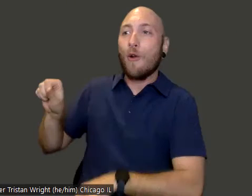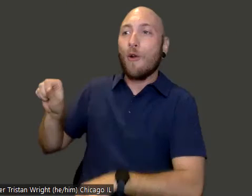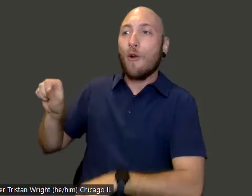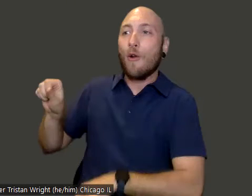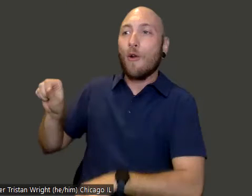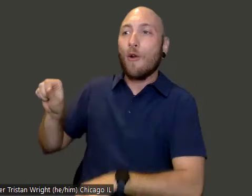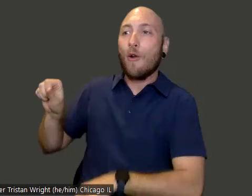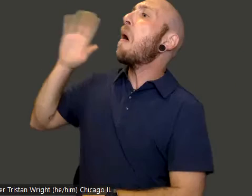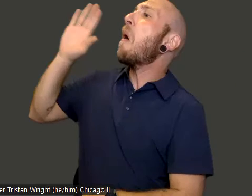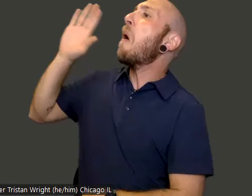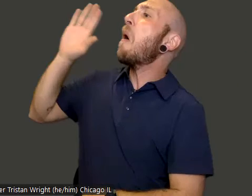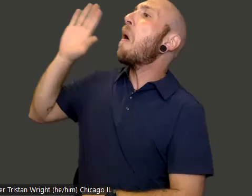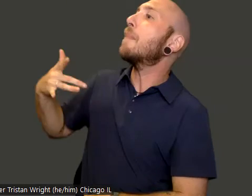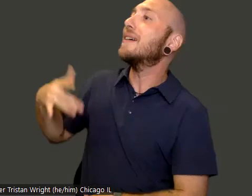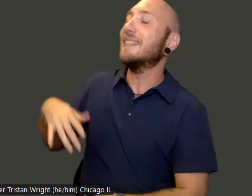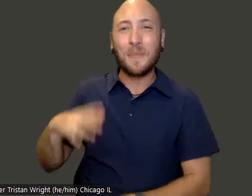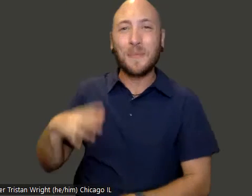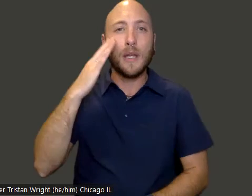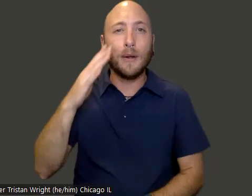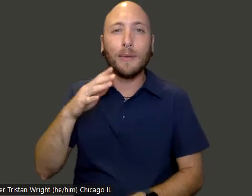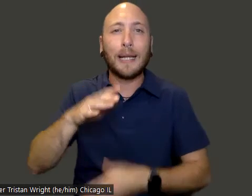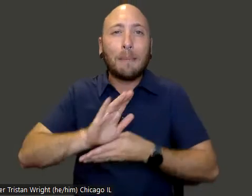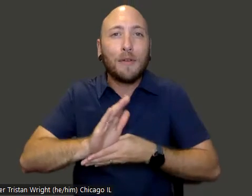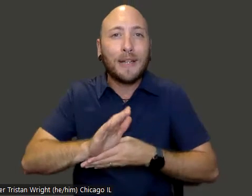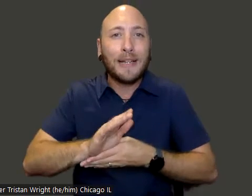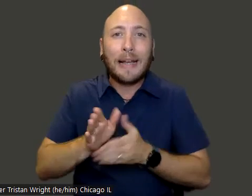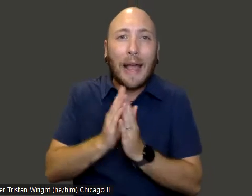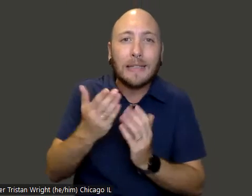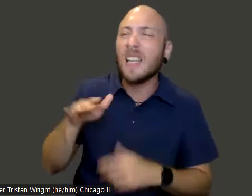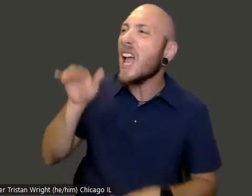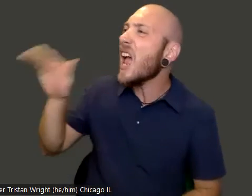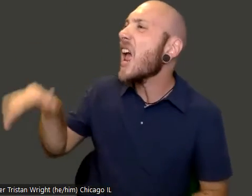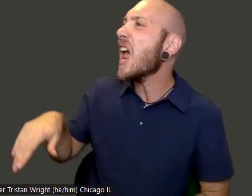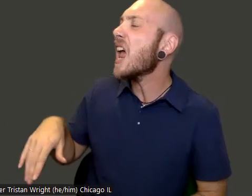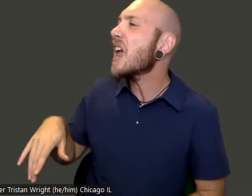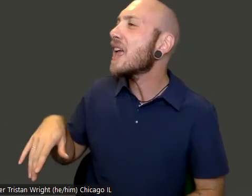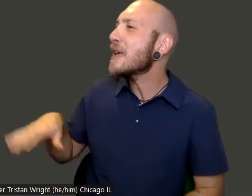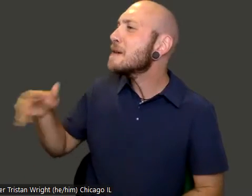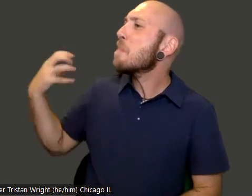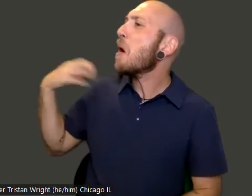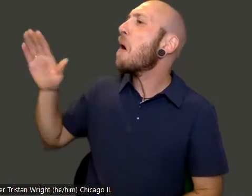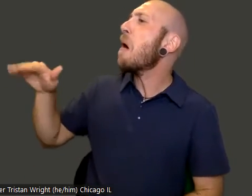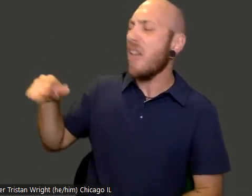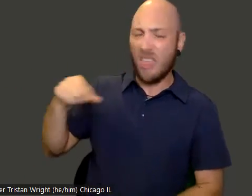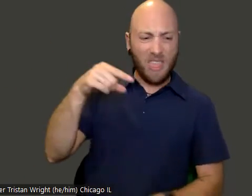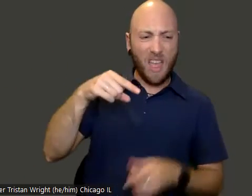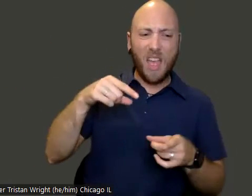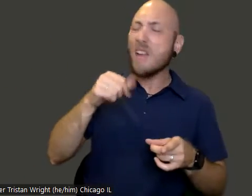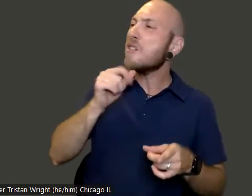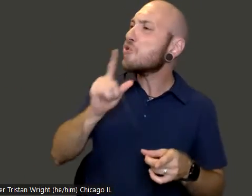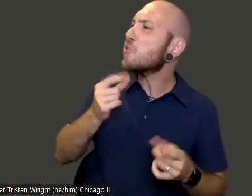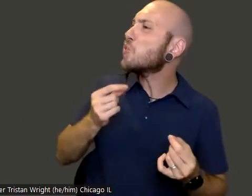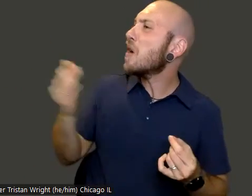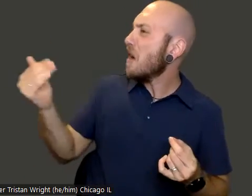Roger Rabbit, where he's like, "What's the password?" I could be like, "Hey man, how do I reconcile this production here?" And